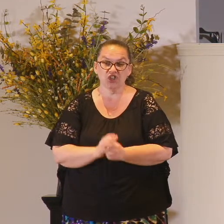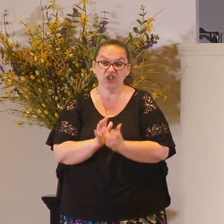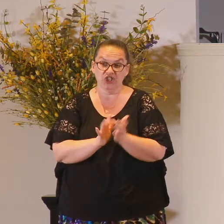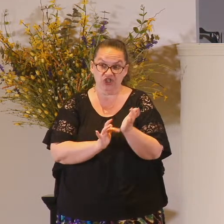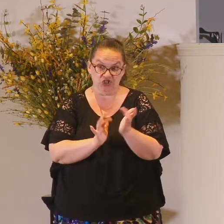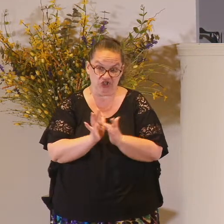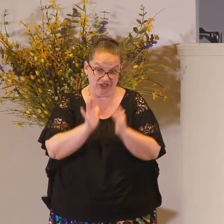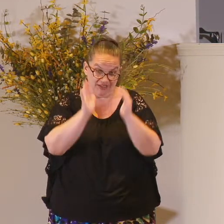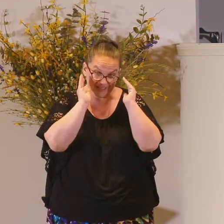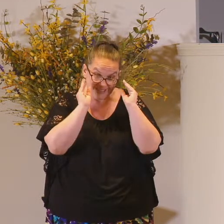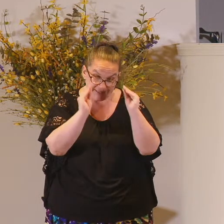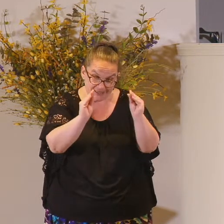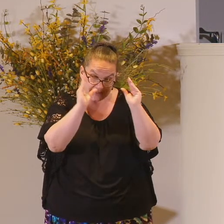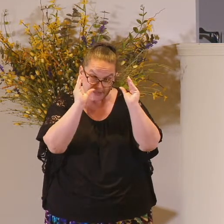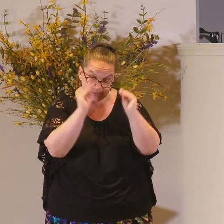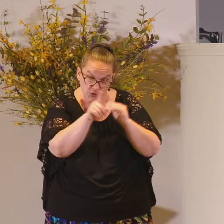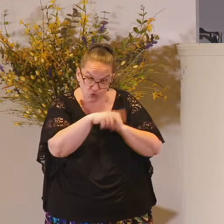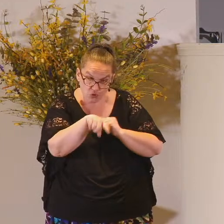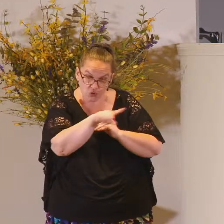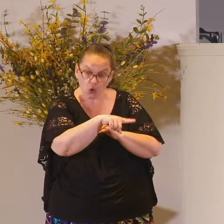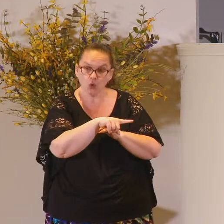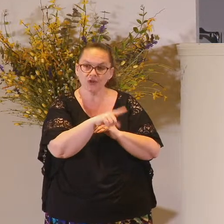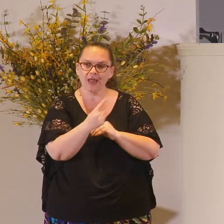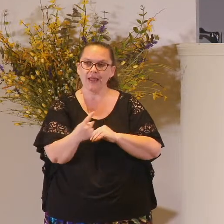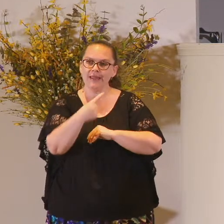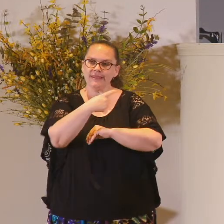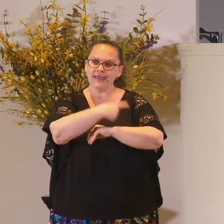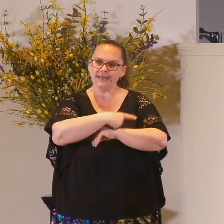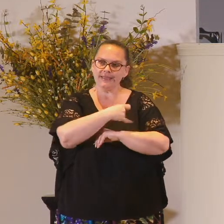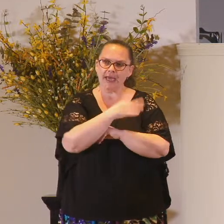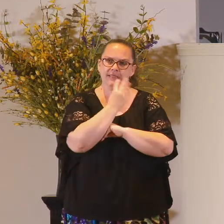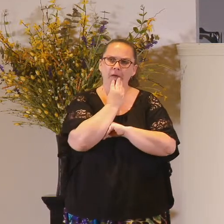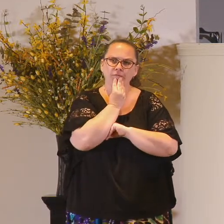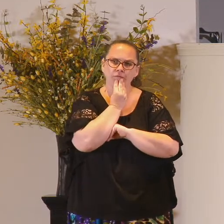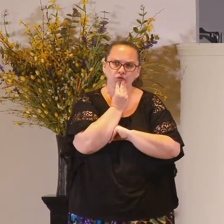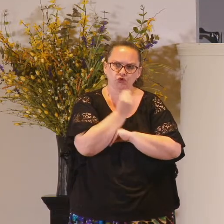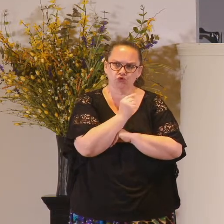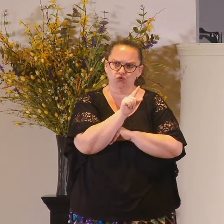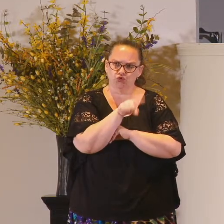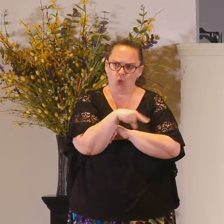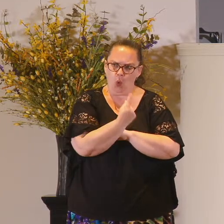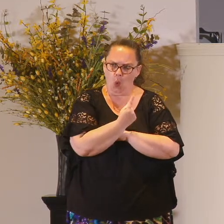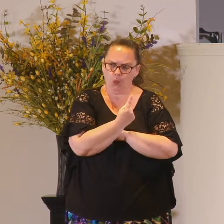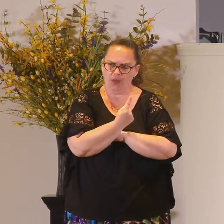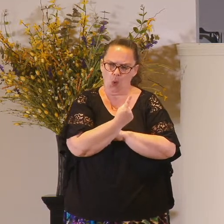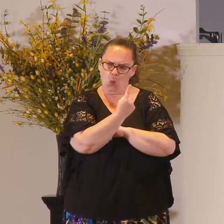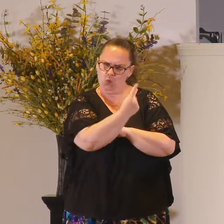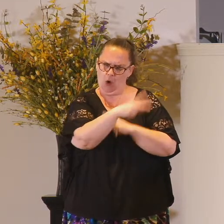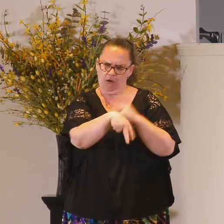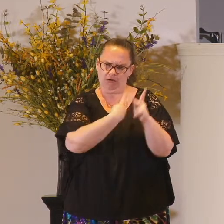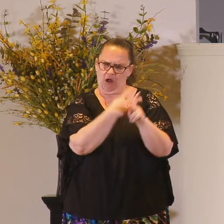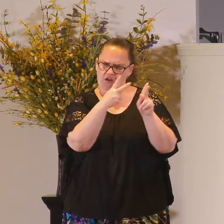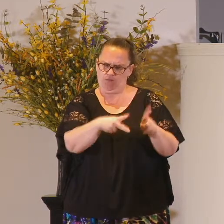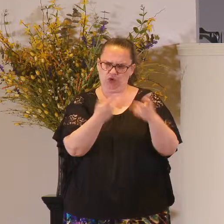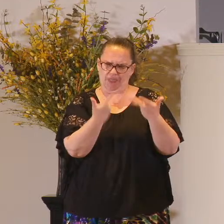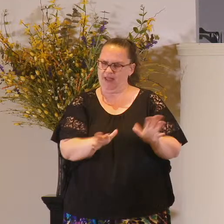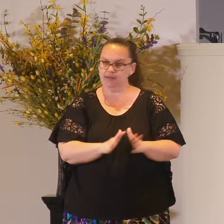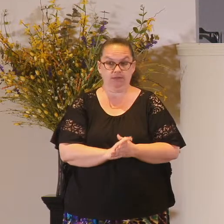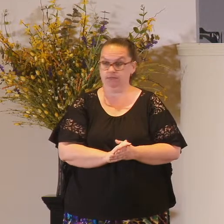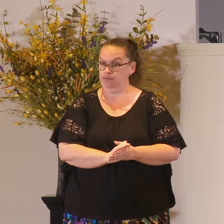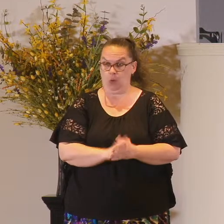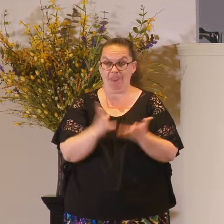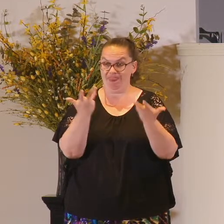Jesus is teaching the 12 that the days of Jews only are going to come to an end very